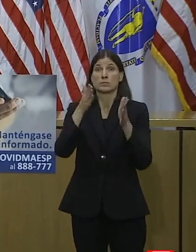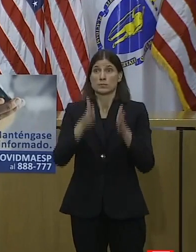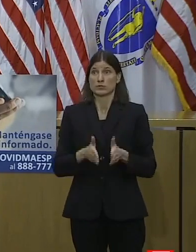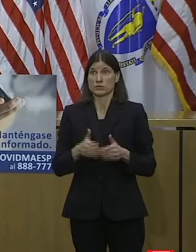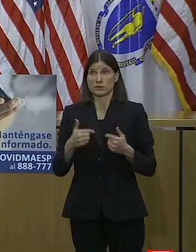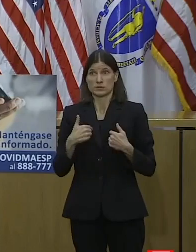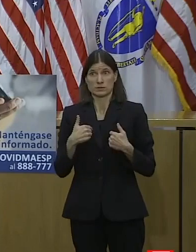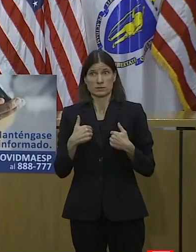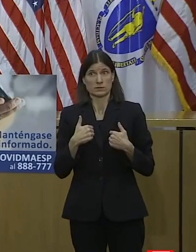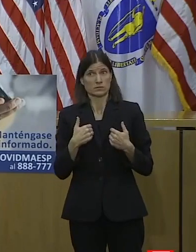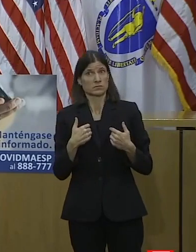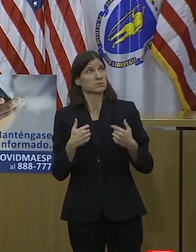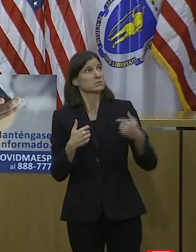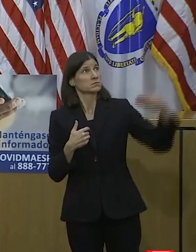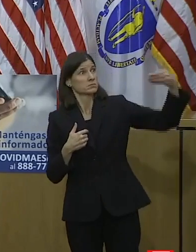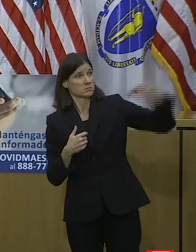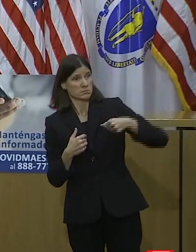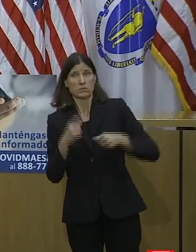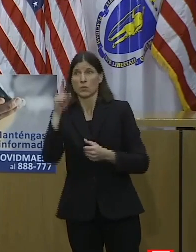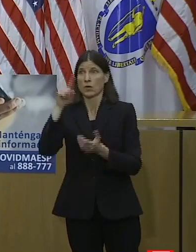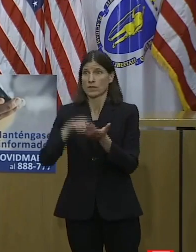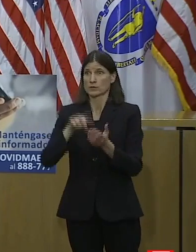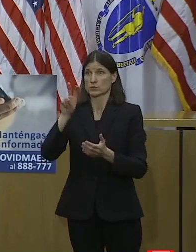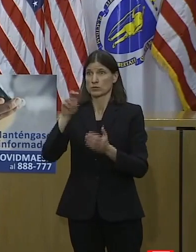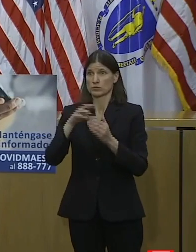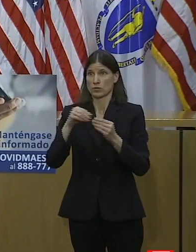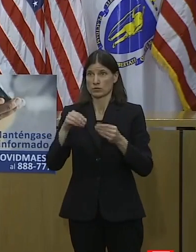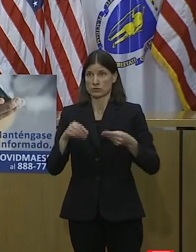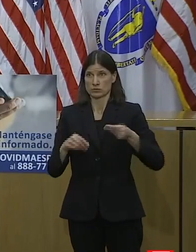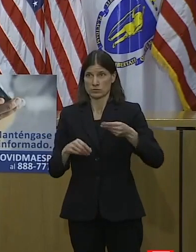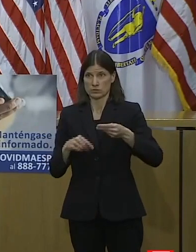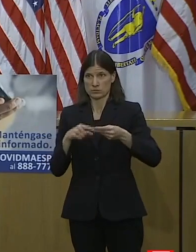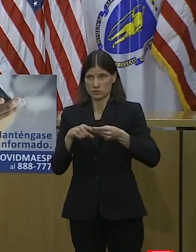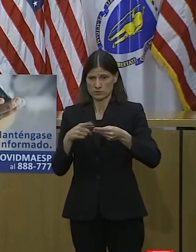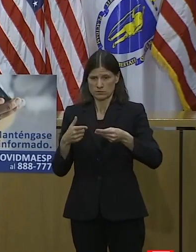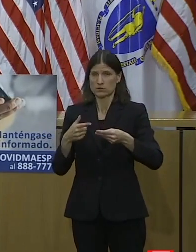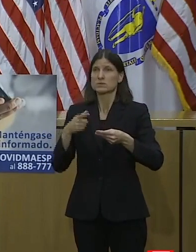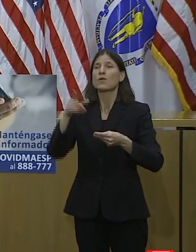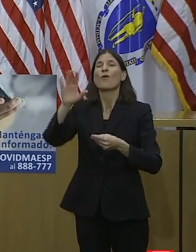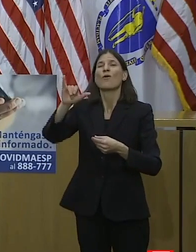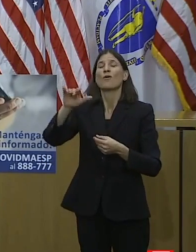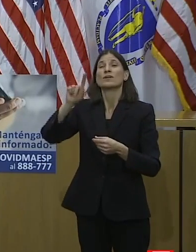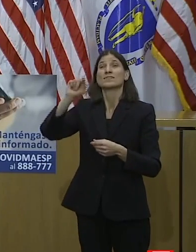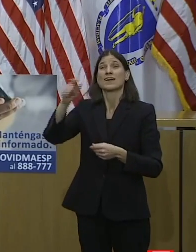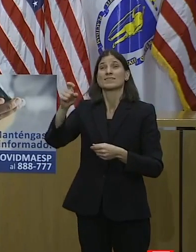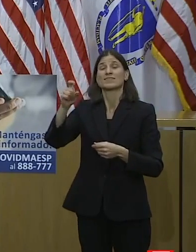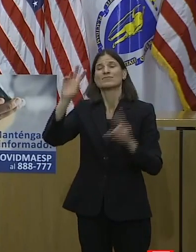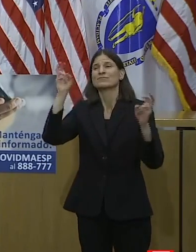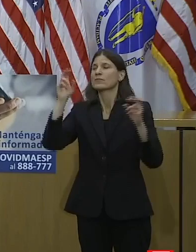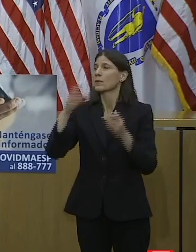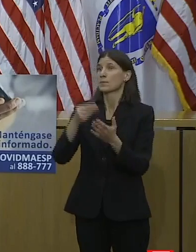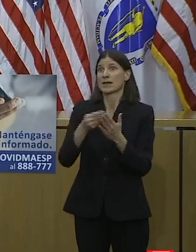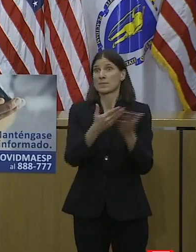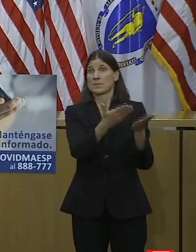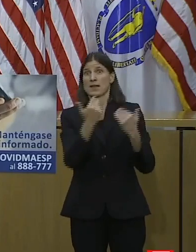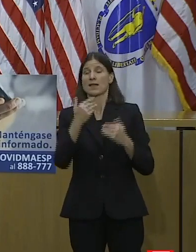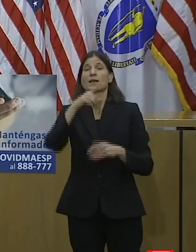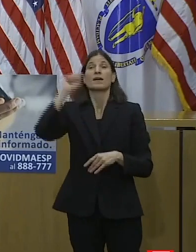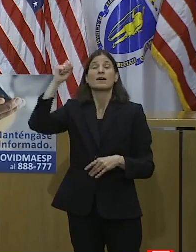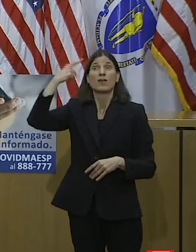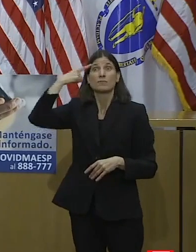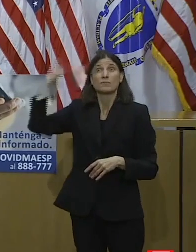effect? Well, the thing I worry the most about these days, and it gets back a little bit